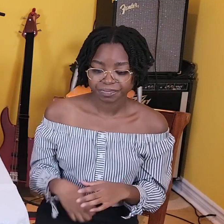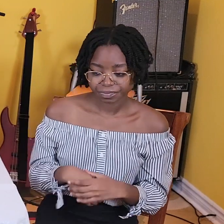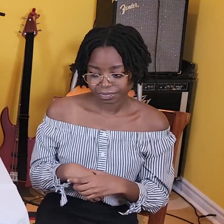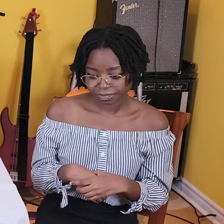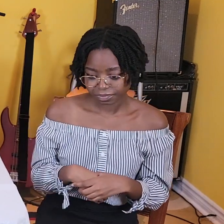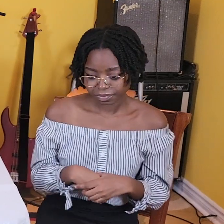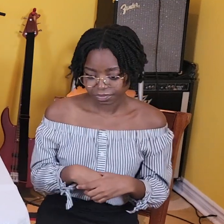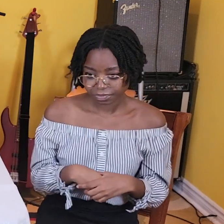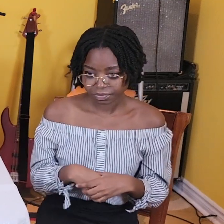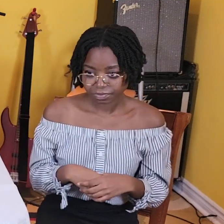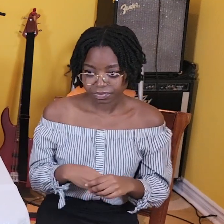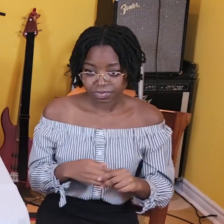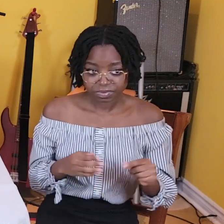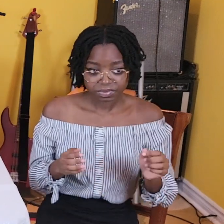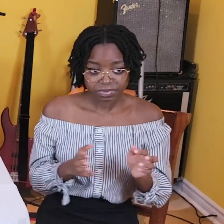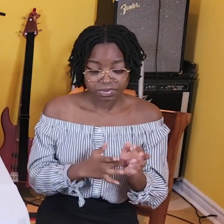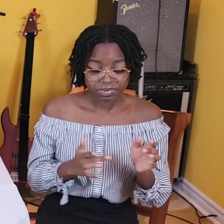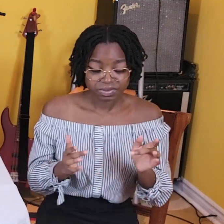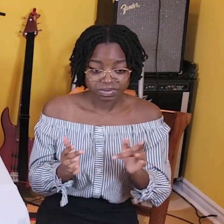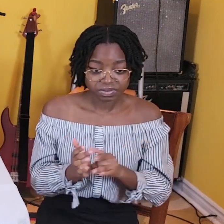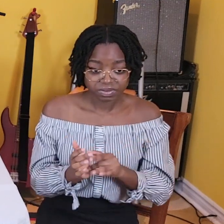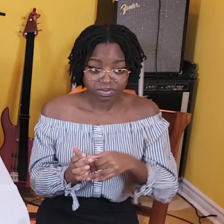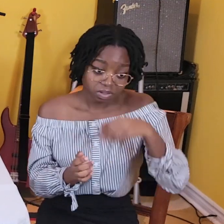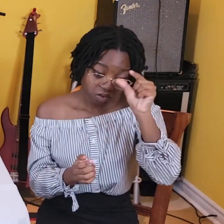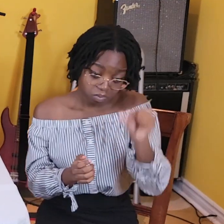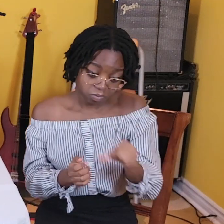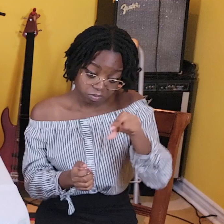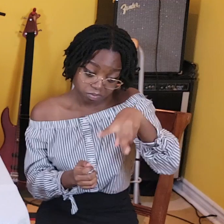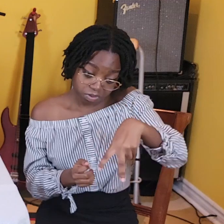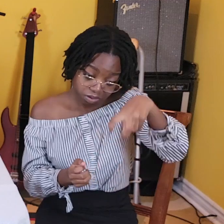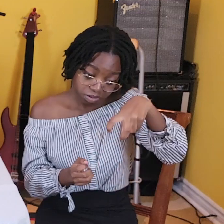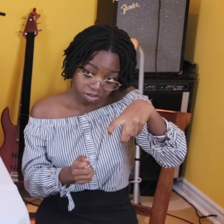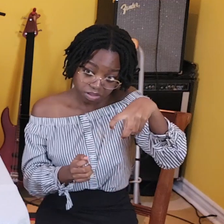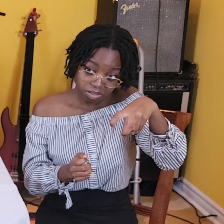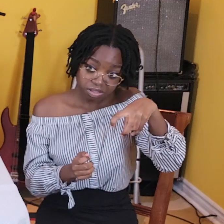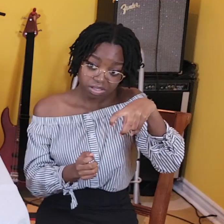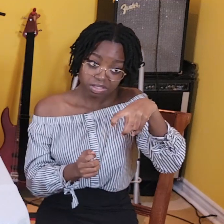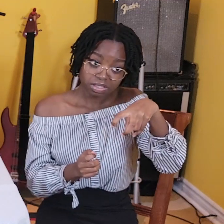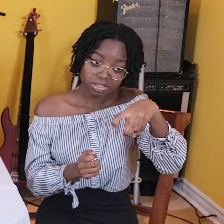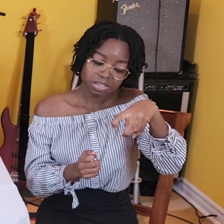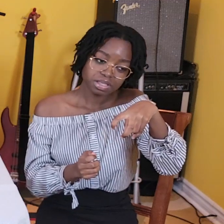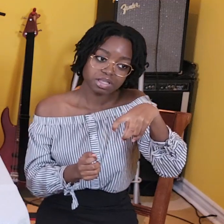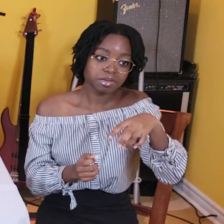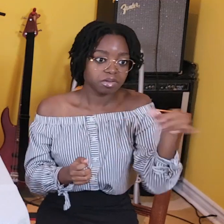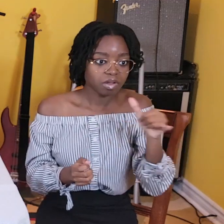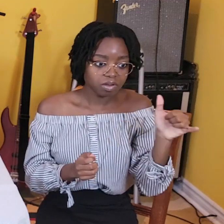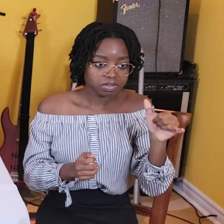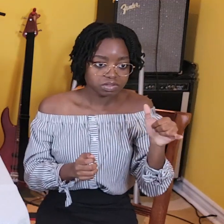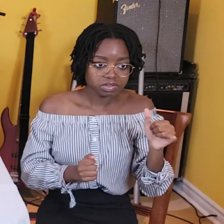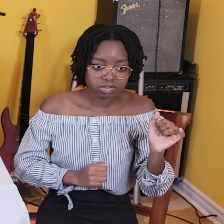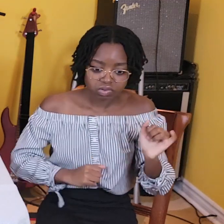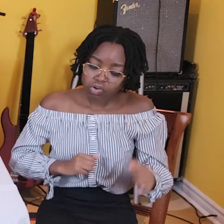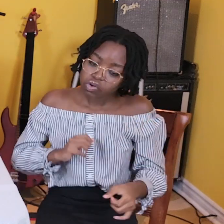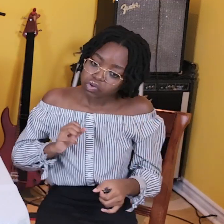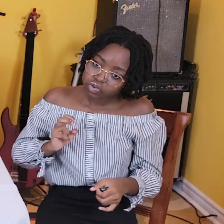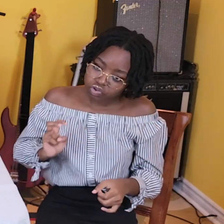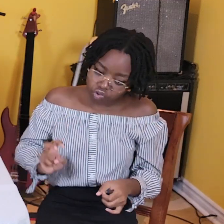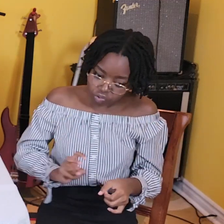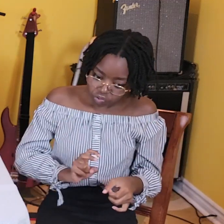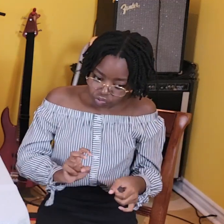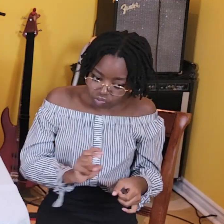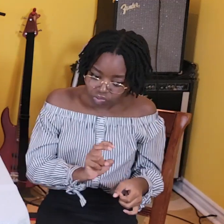cross, he prayed on the way to the cross. Actually, the people